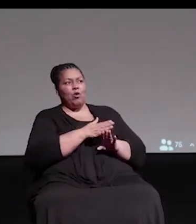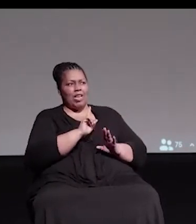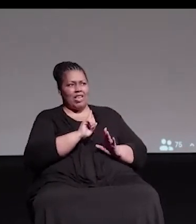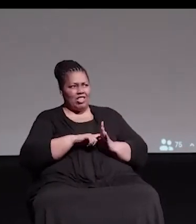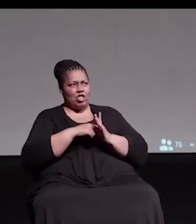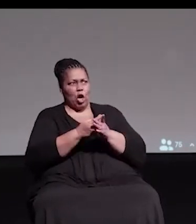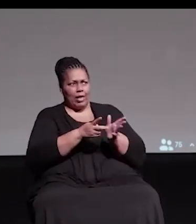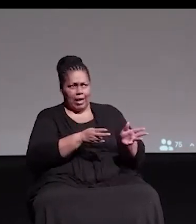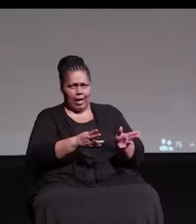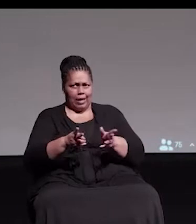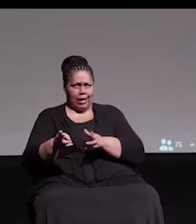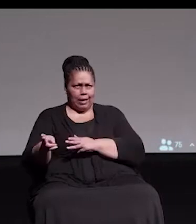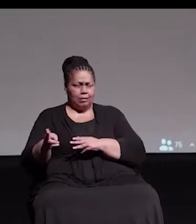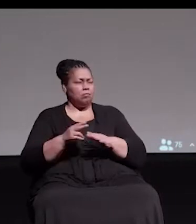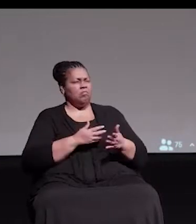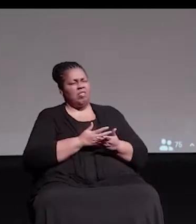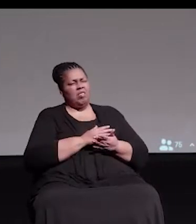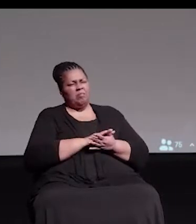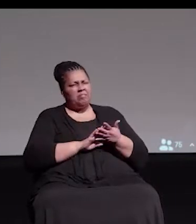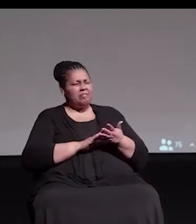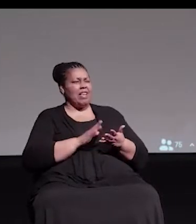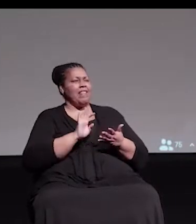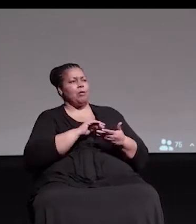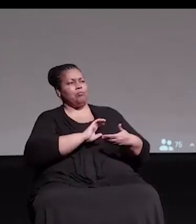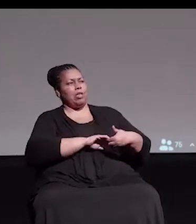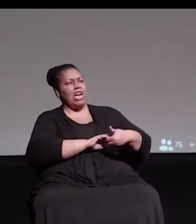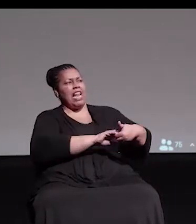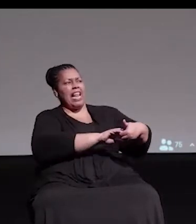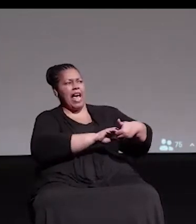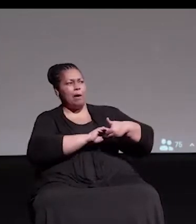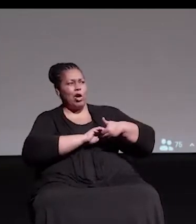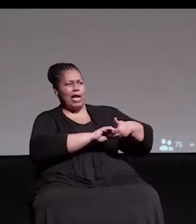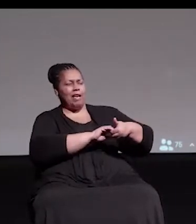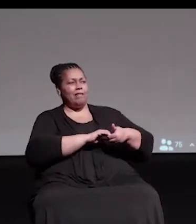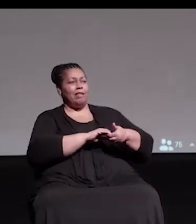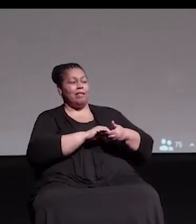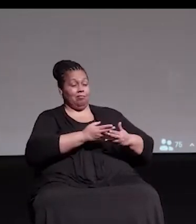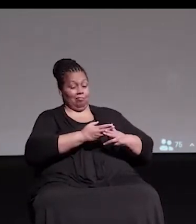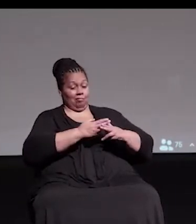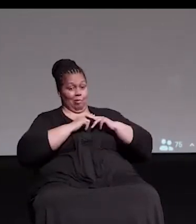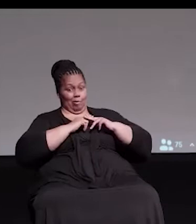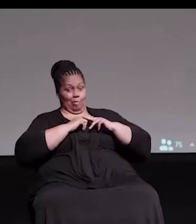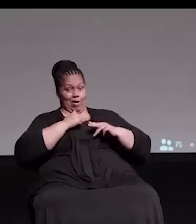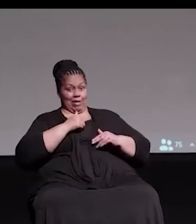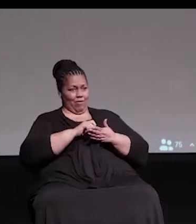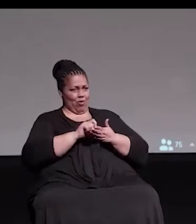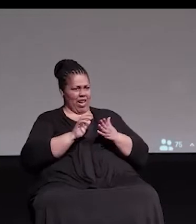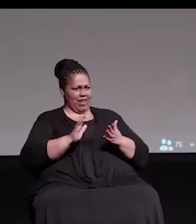anything, things like that. So it was collaborative, but I wouldn't presume to call myself a writer in that